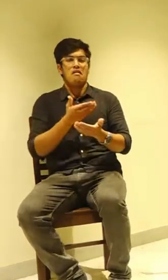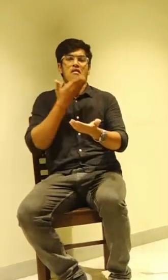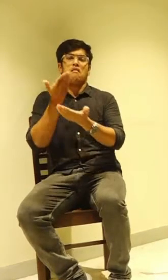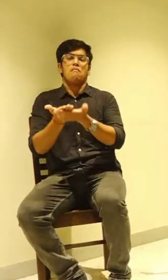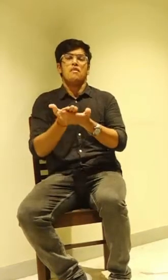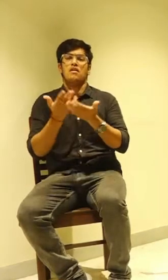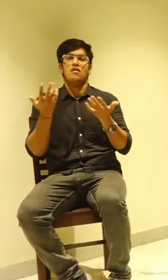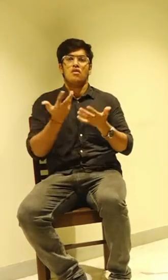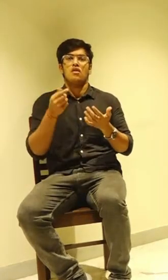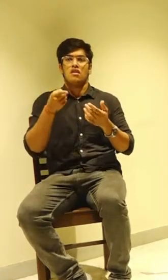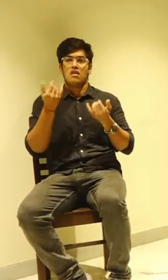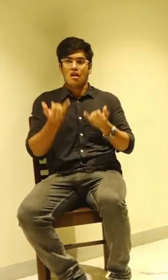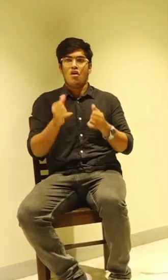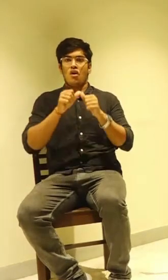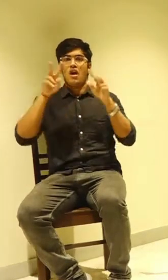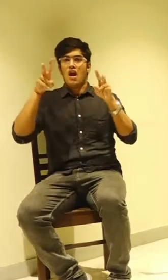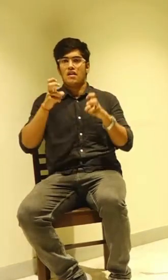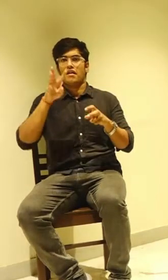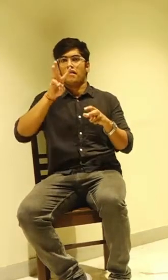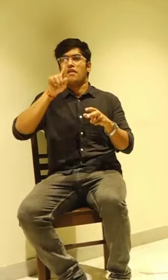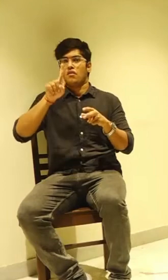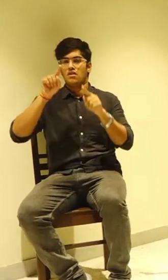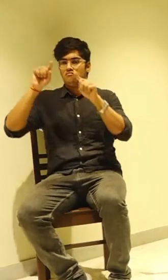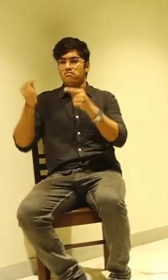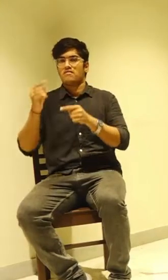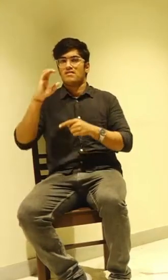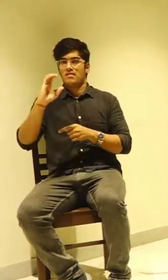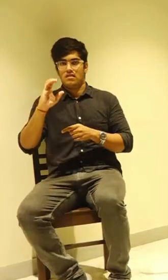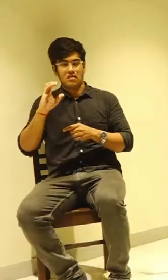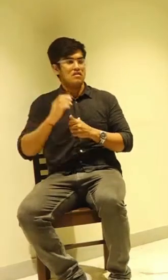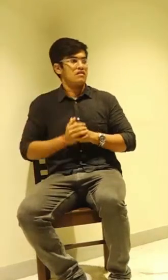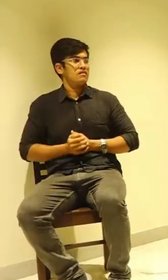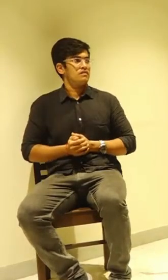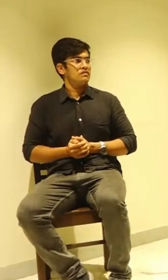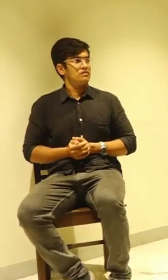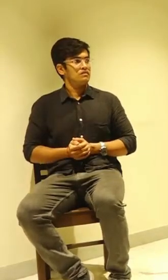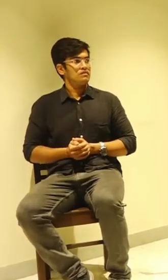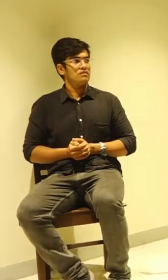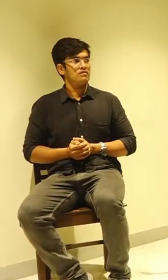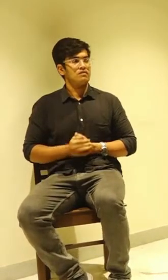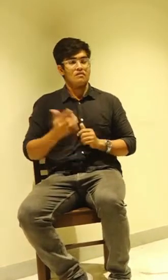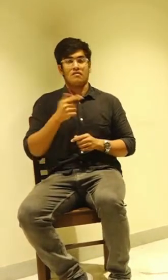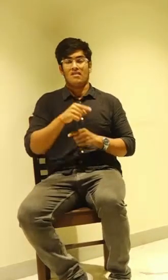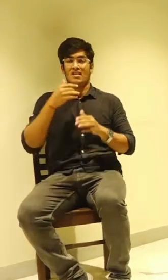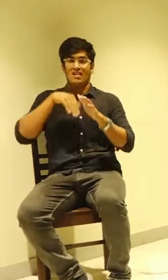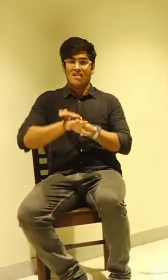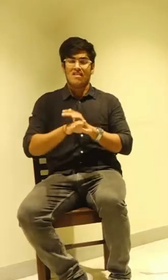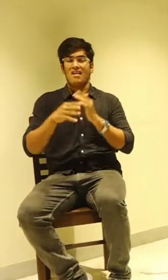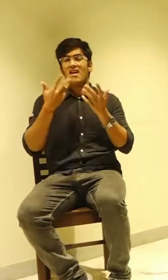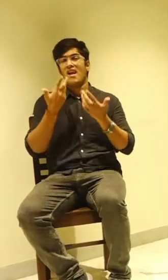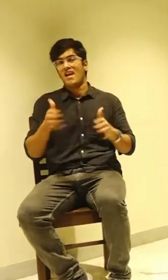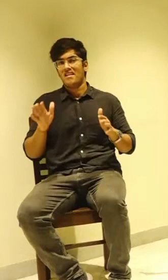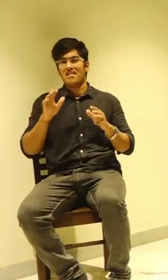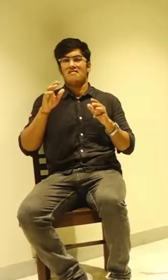like what we know as Article 31C of the Constitution. He said that under no circumstances should a